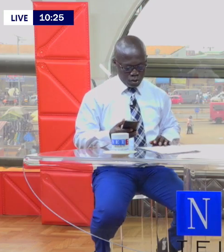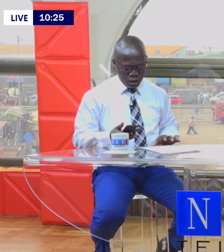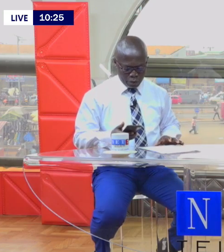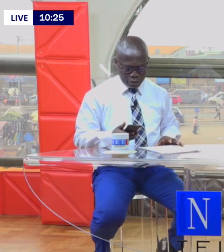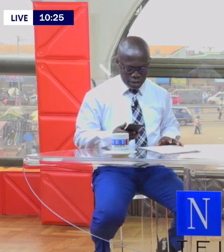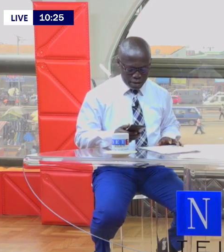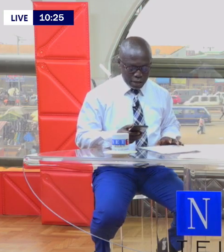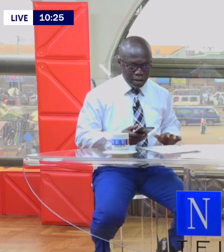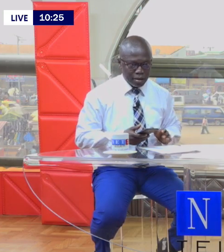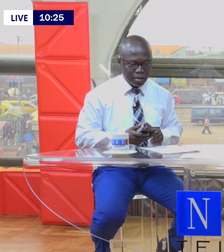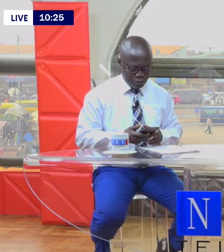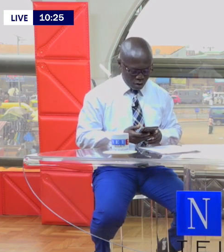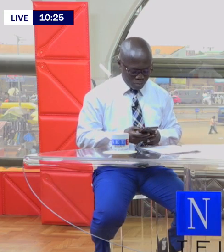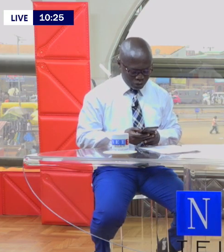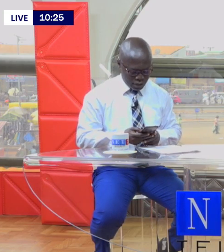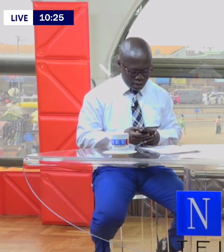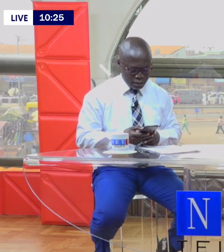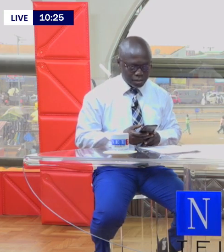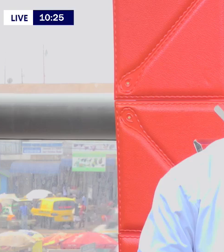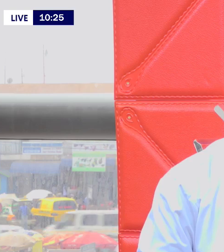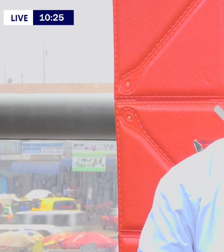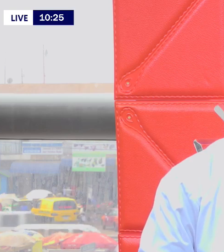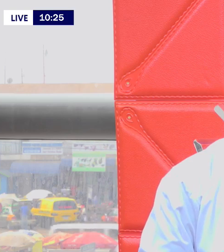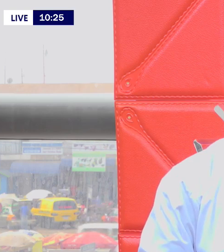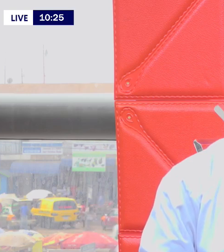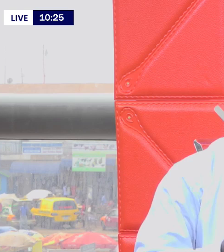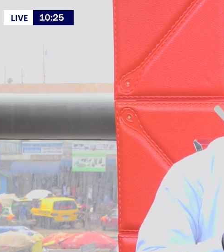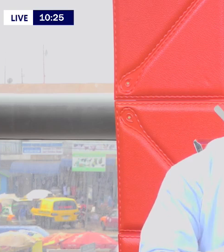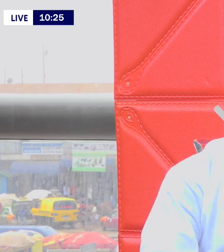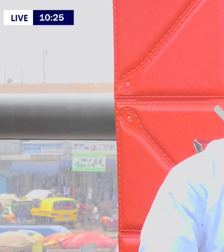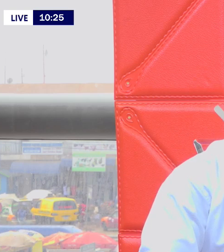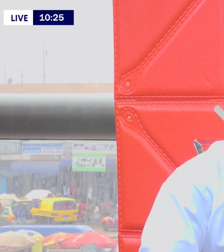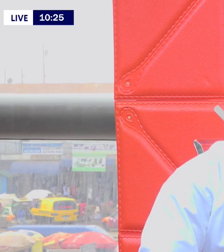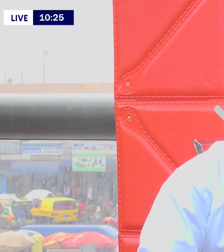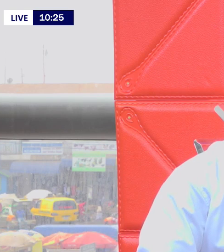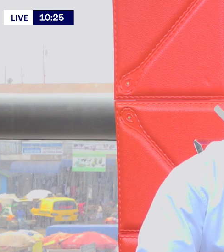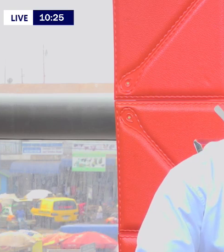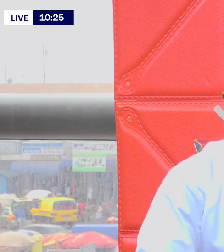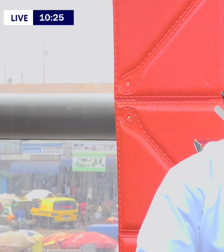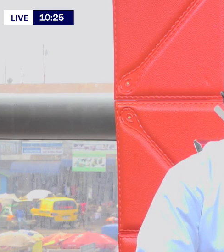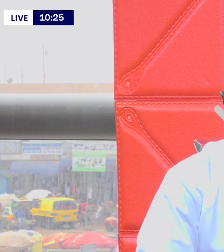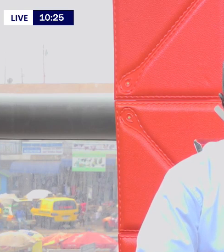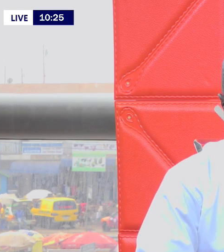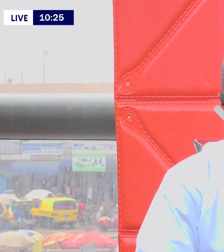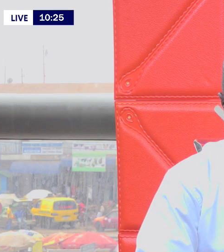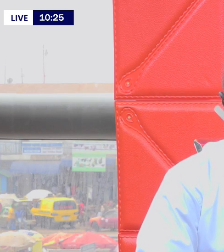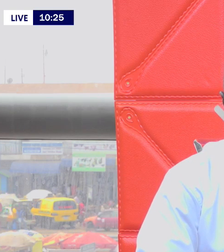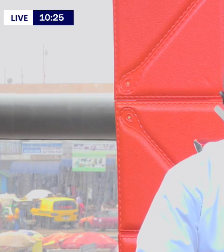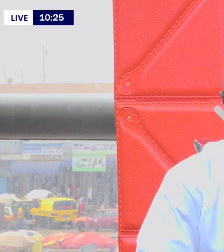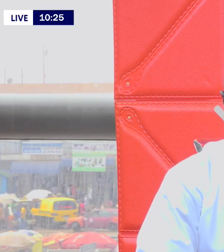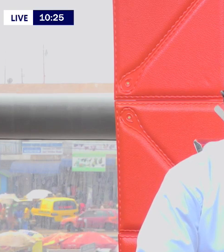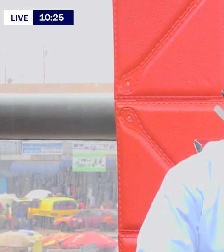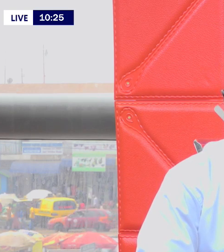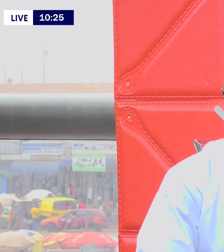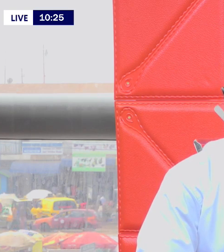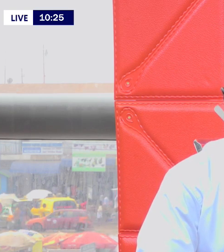no so. Electoral Commissioner NDC Eduomo Ekokot. A few messages na makoto ade aba. Me ba near the sem no aba be chat